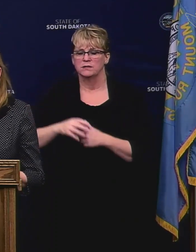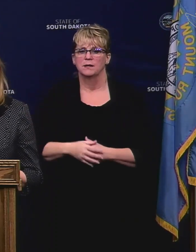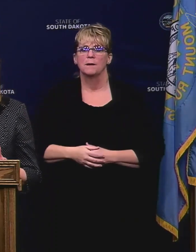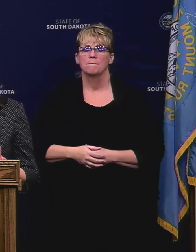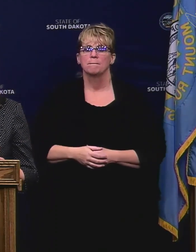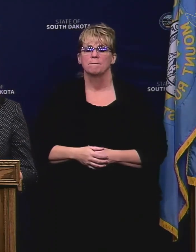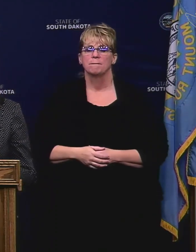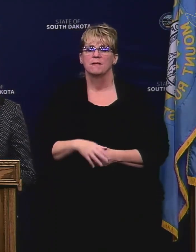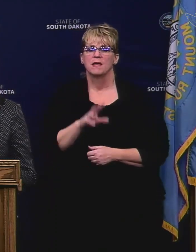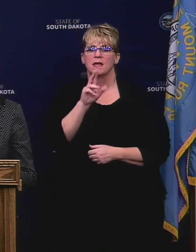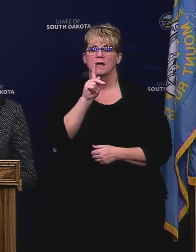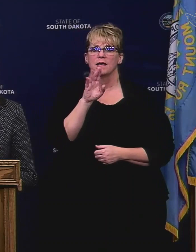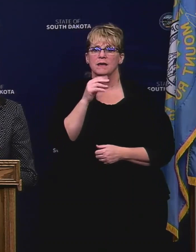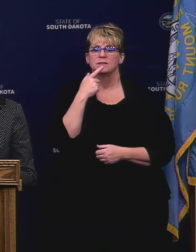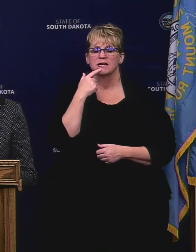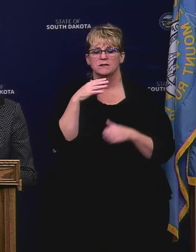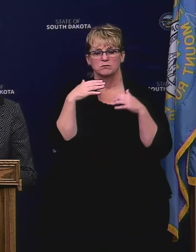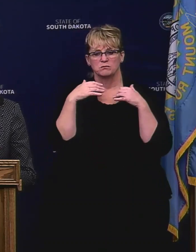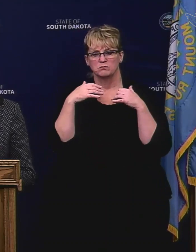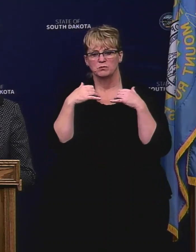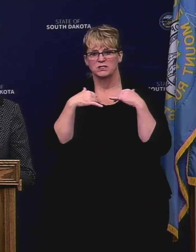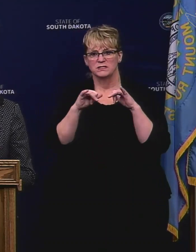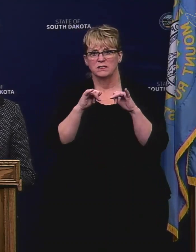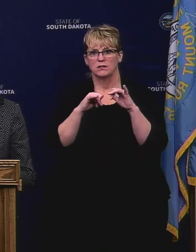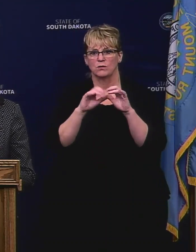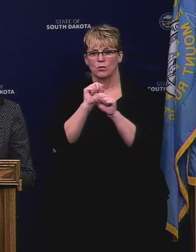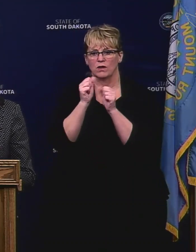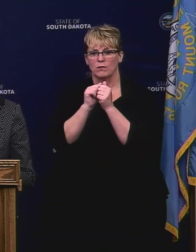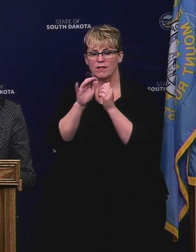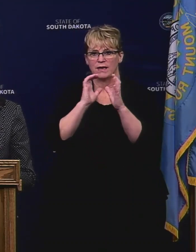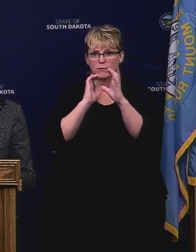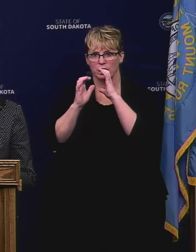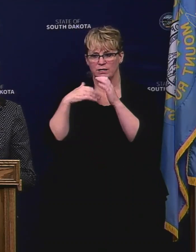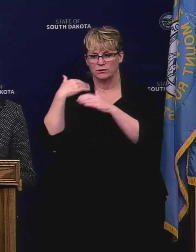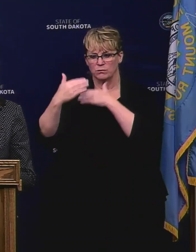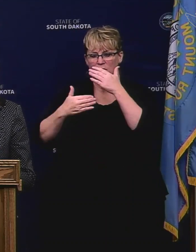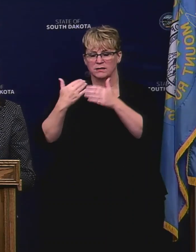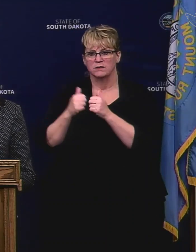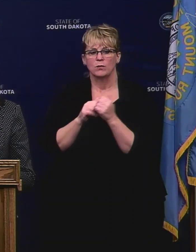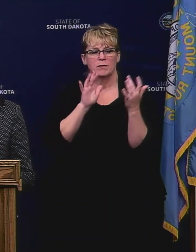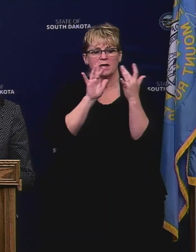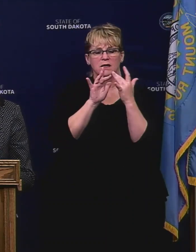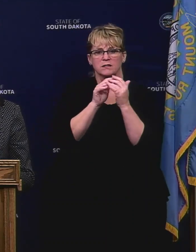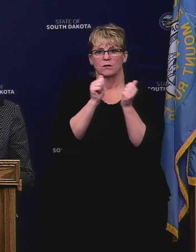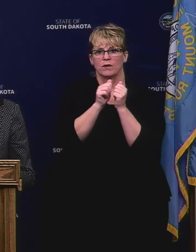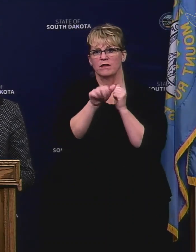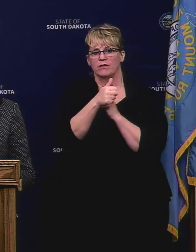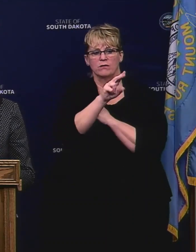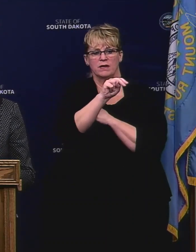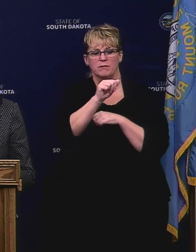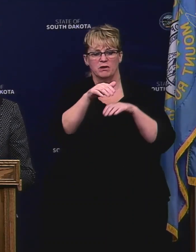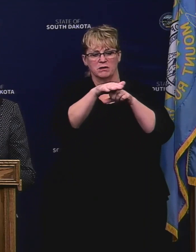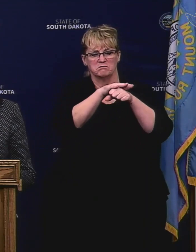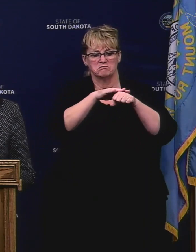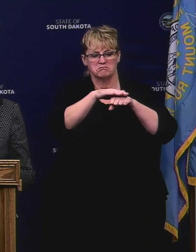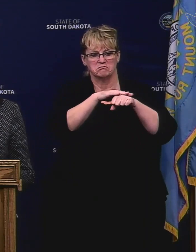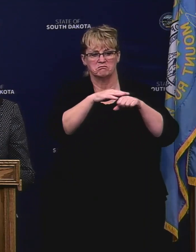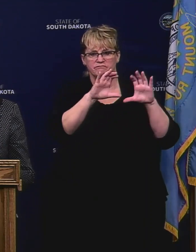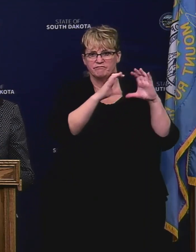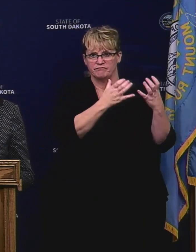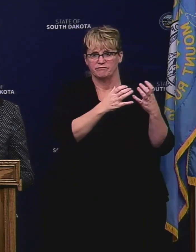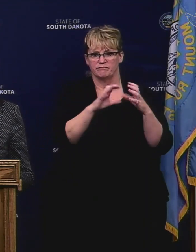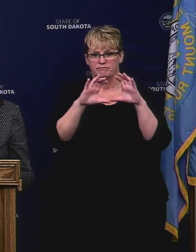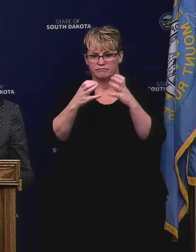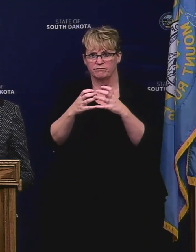So we are still working through some of that communication process, and so we have been in contact with other tribes who